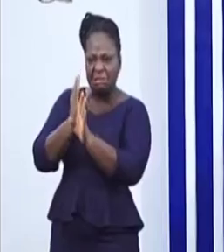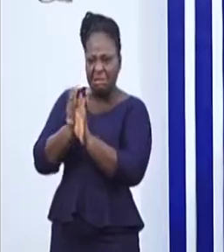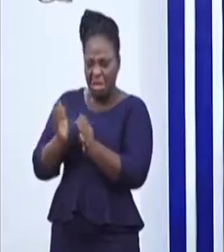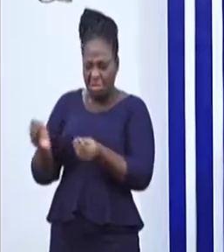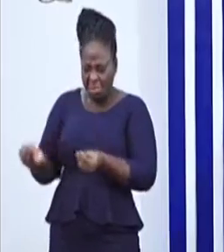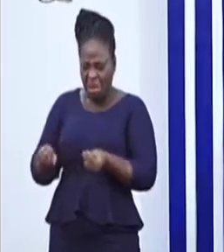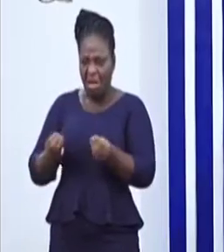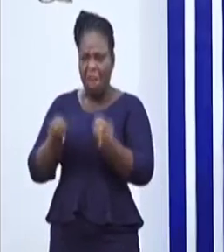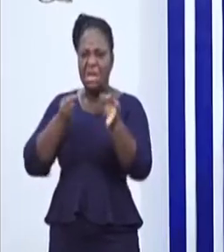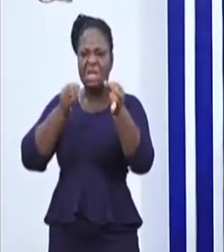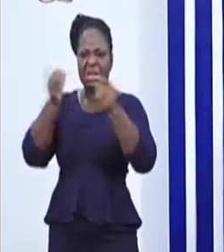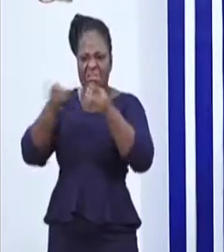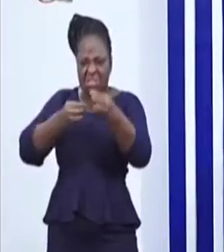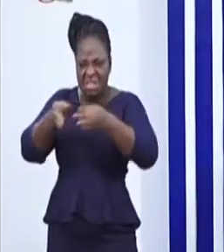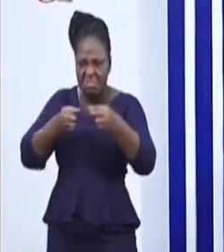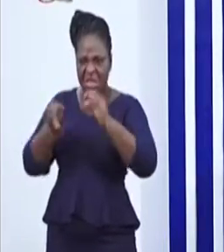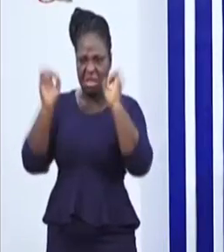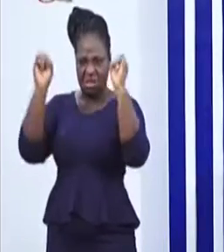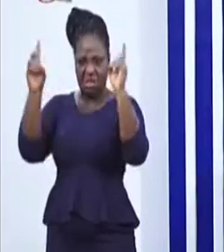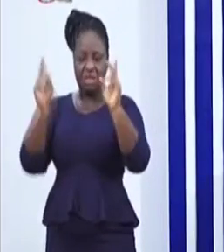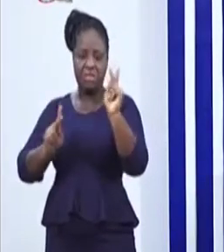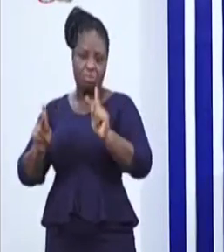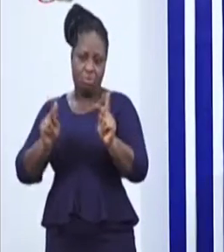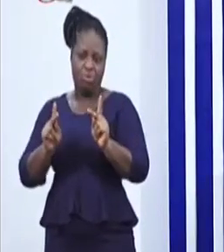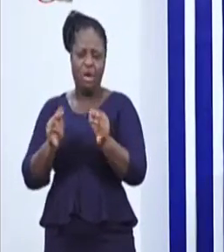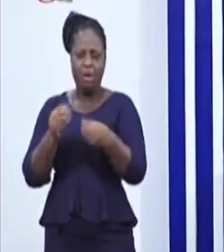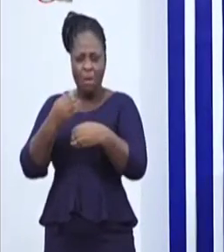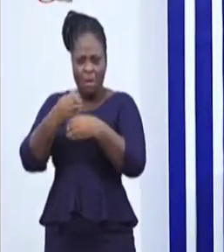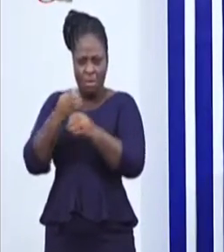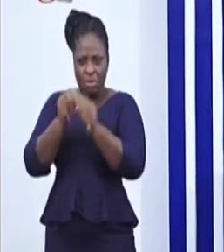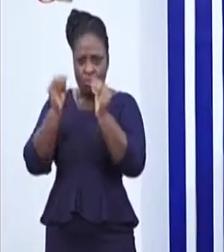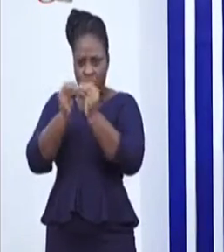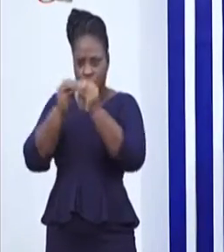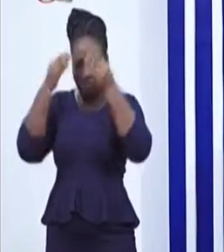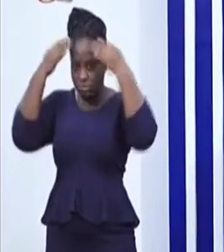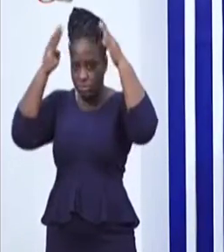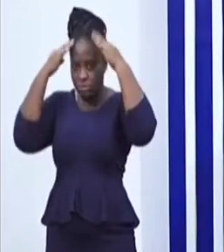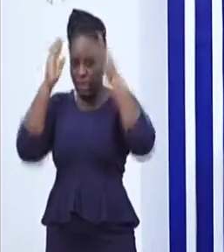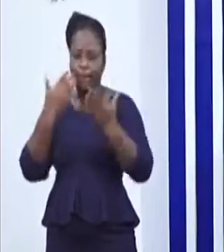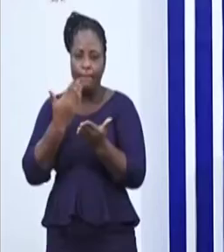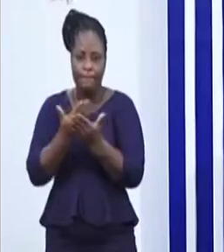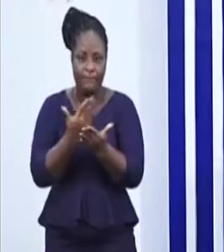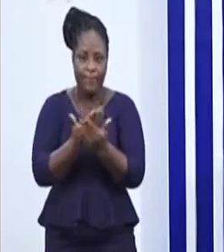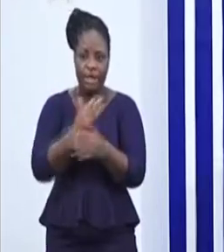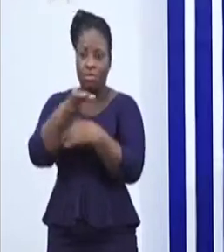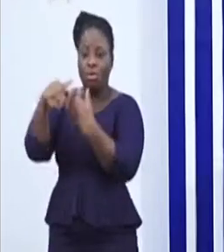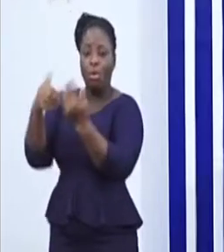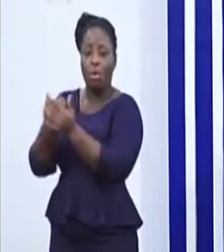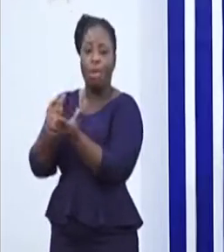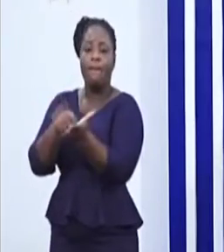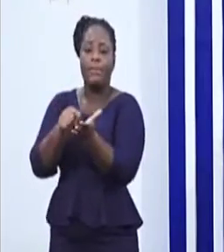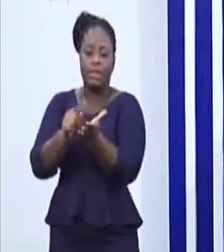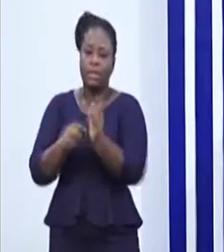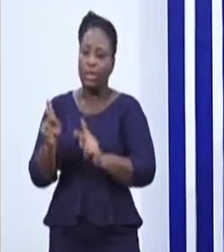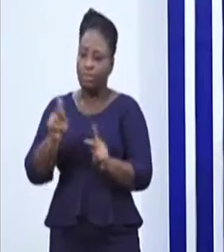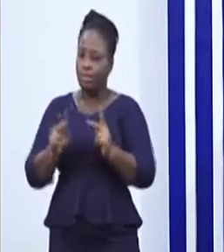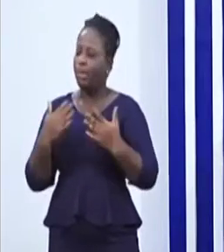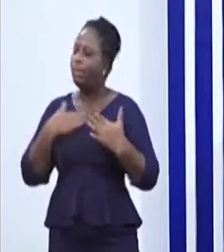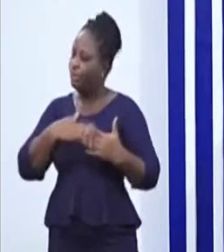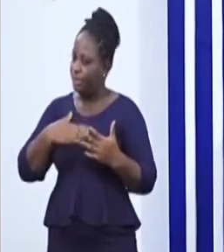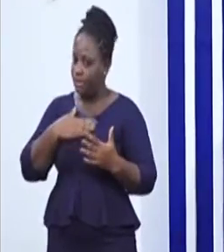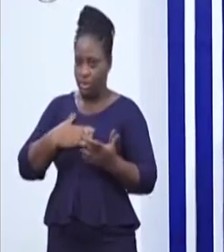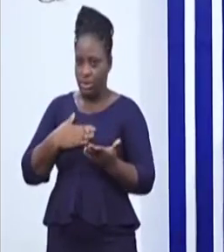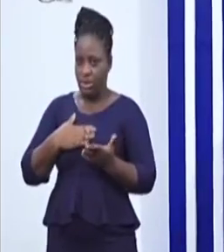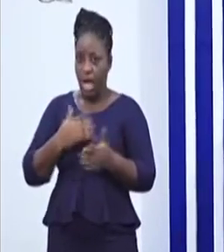and facts and guide people. And so we are calling on our colleagues in the media through the GJA, GIBA, Primpact, as we are making